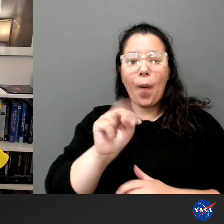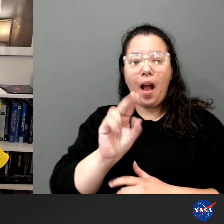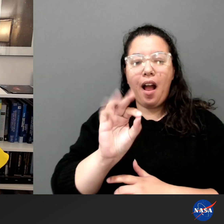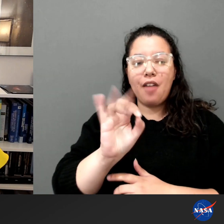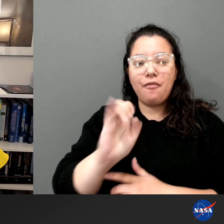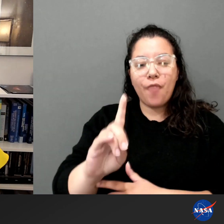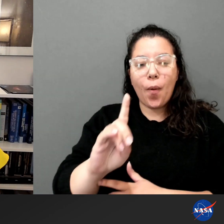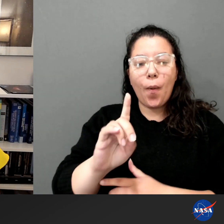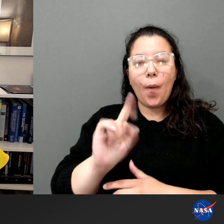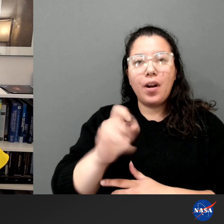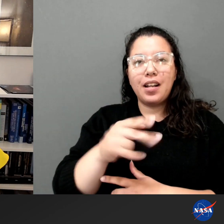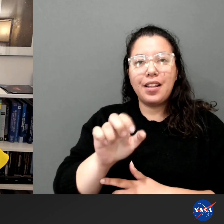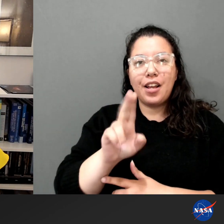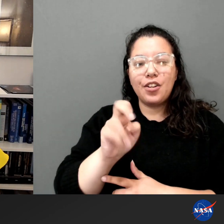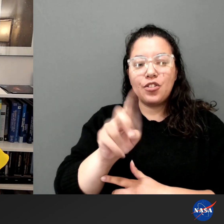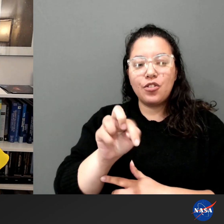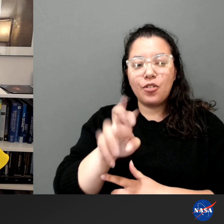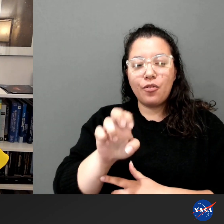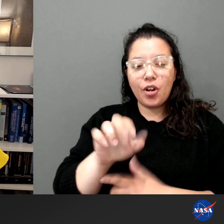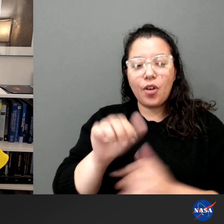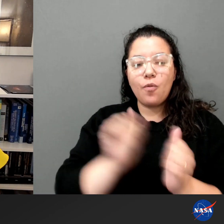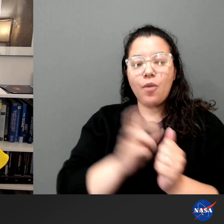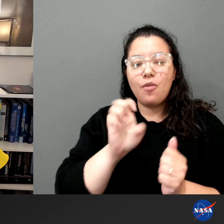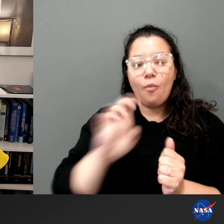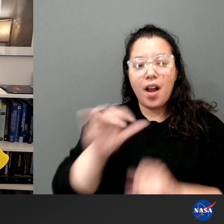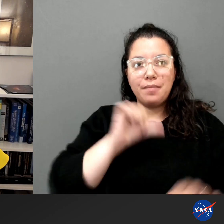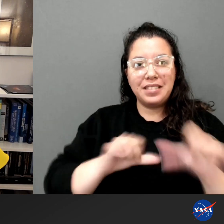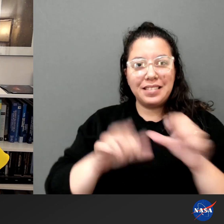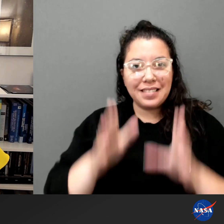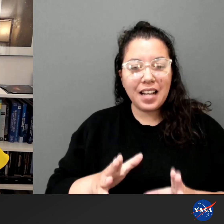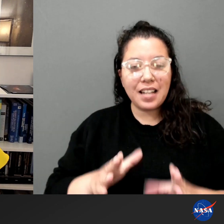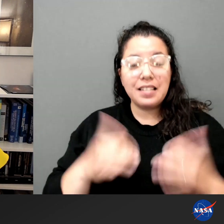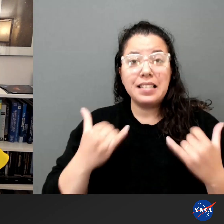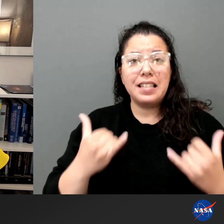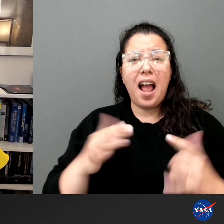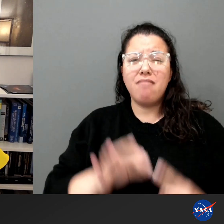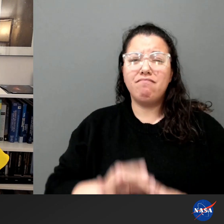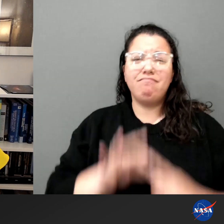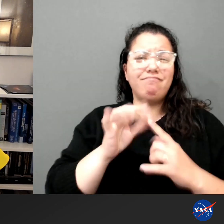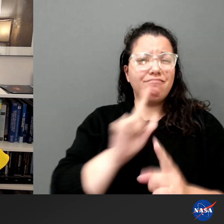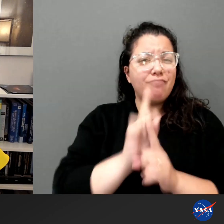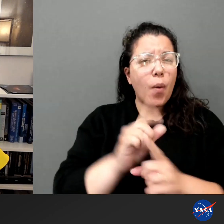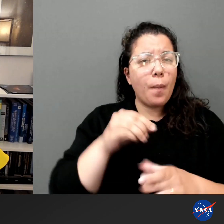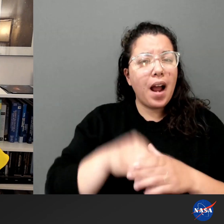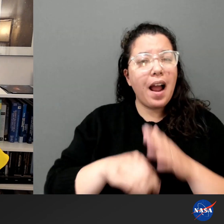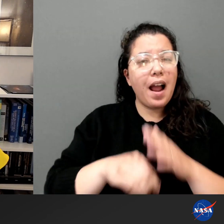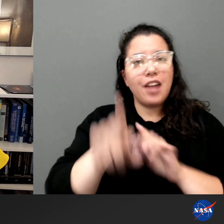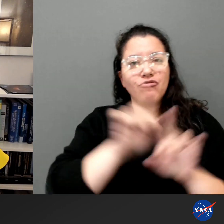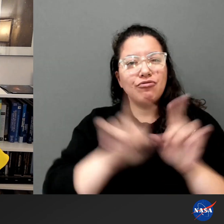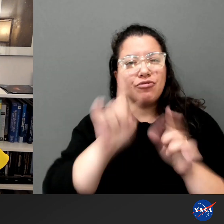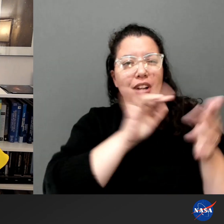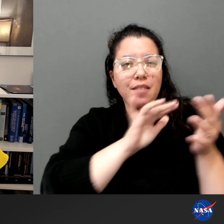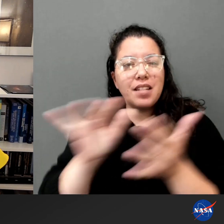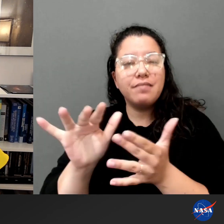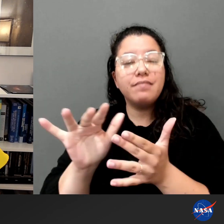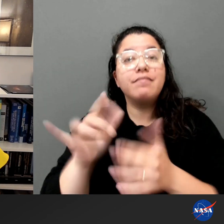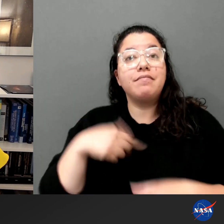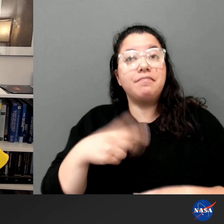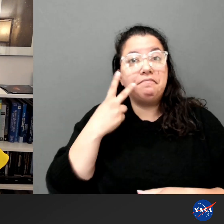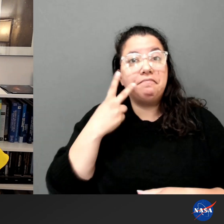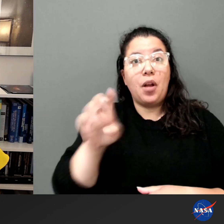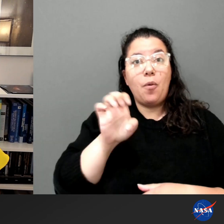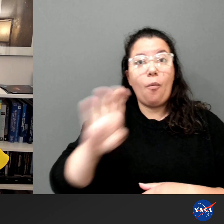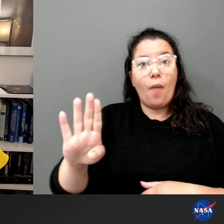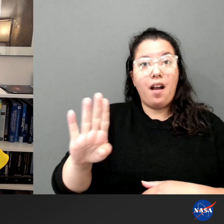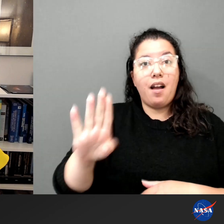event. Today is a remarkable moment in the history of astronomy. With the unveiling of the first images from the James Webb Space Telescope,